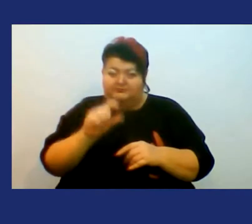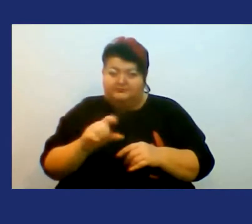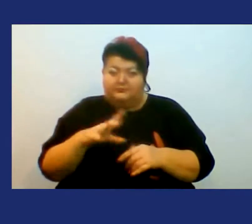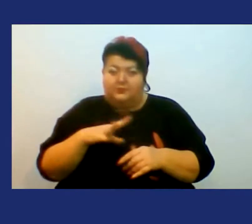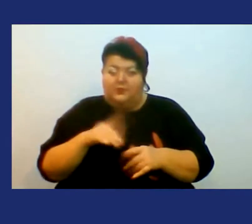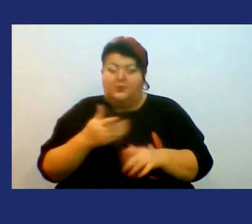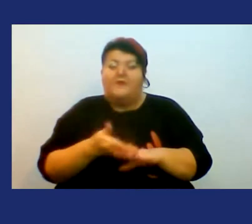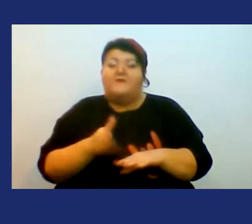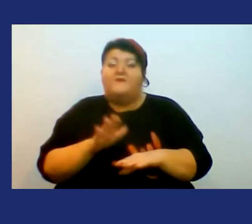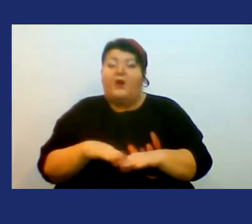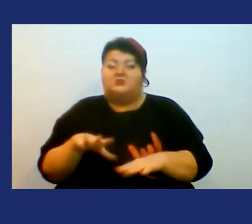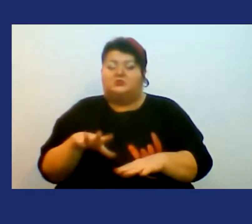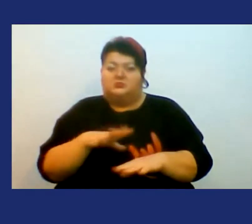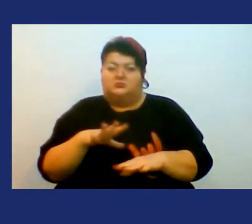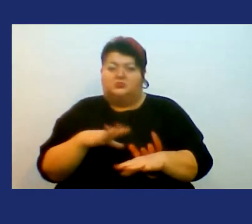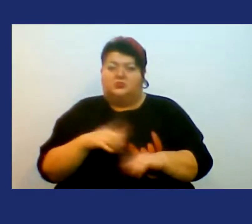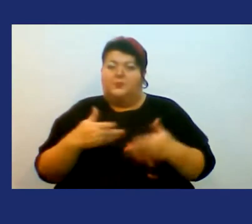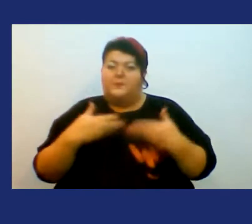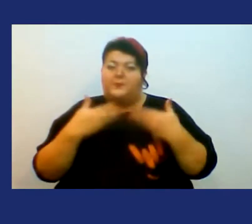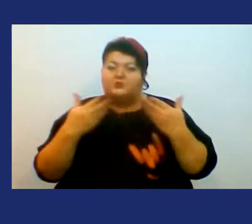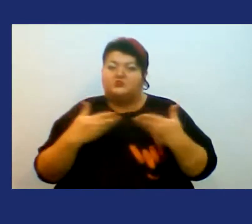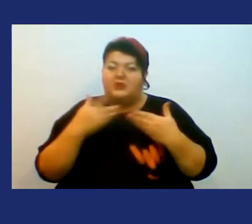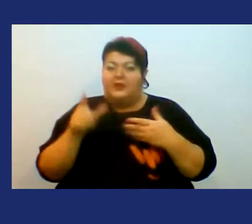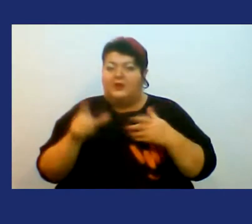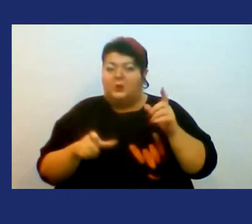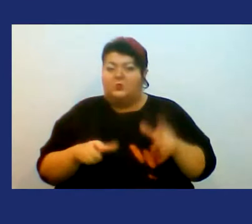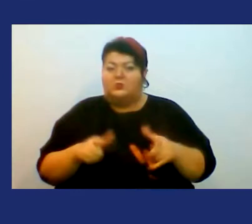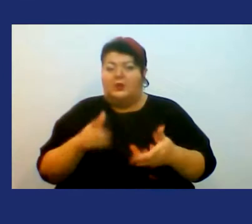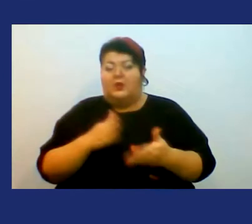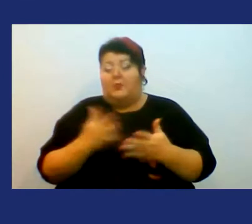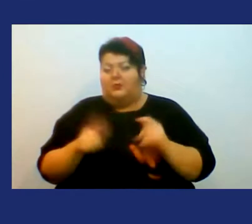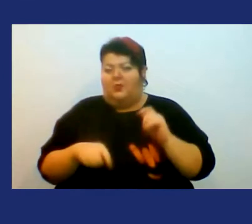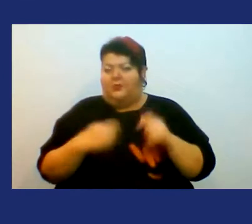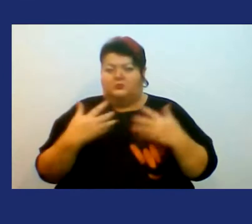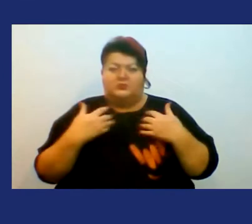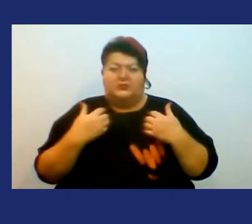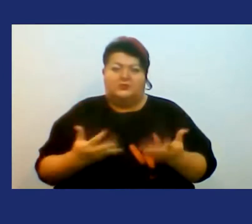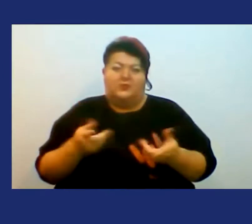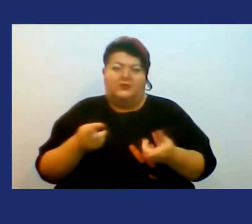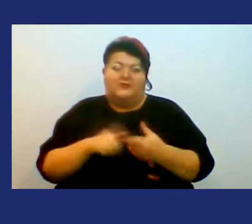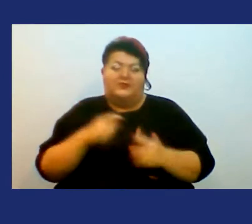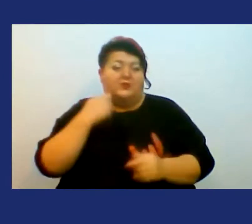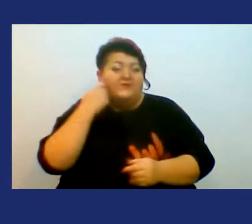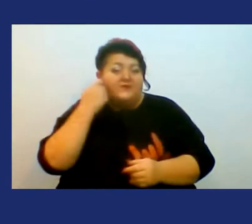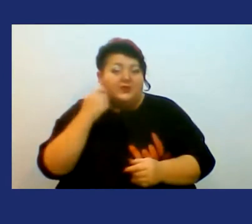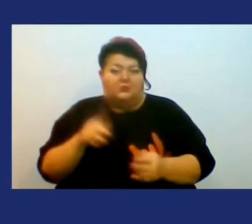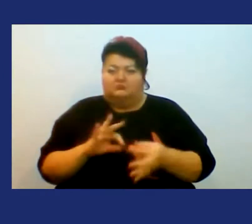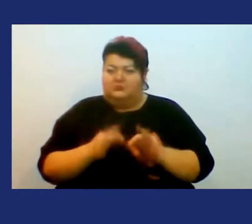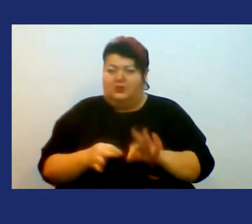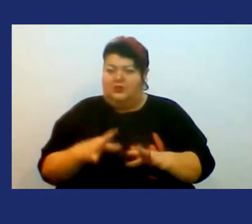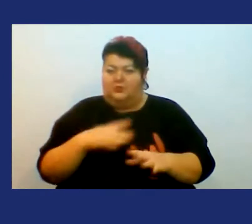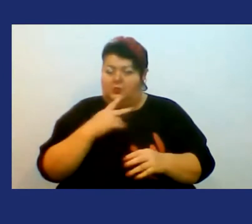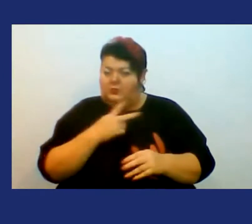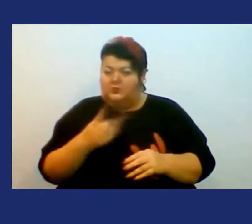And the major problem being that the font was too small and it was tough to read these ballots